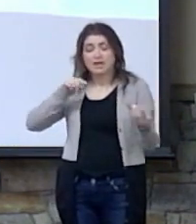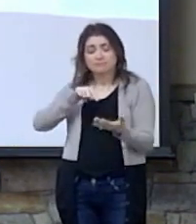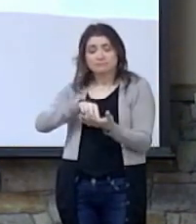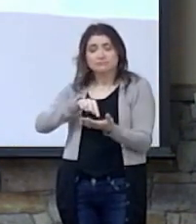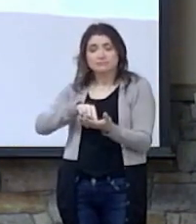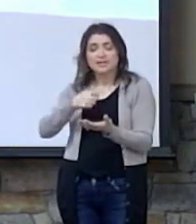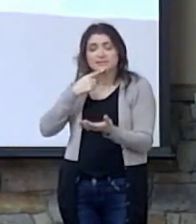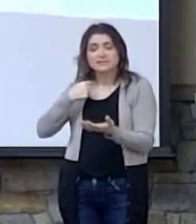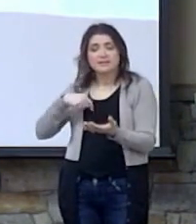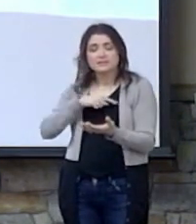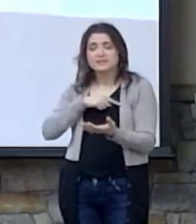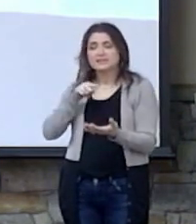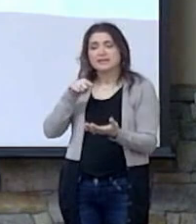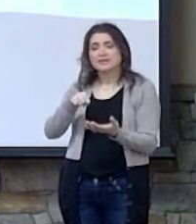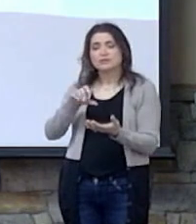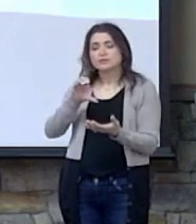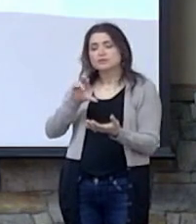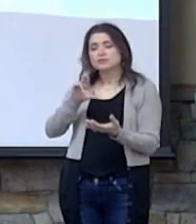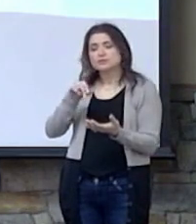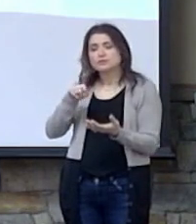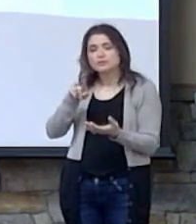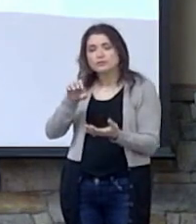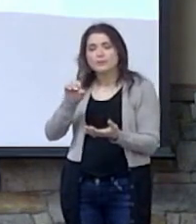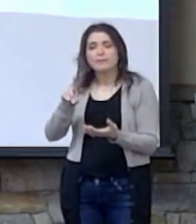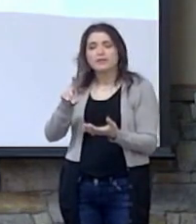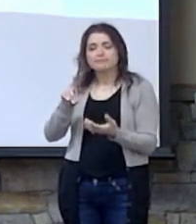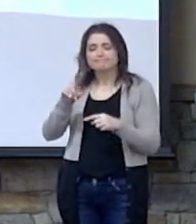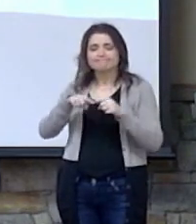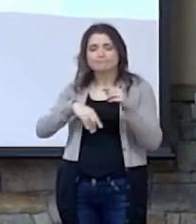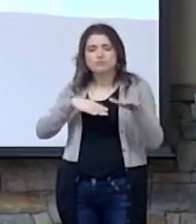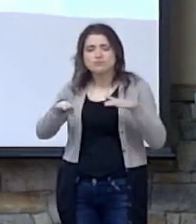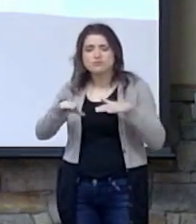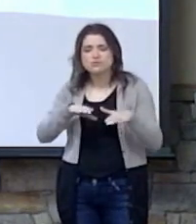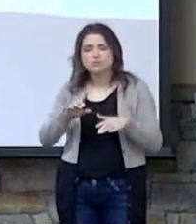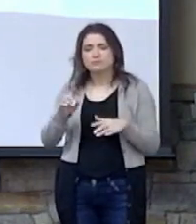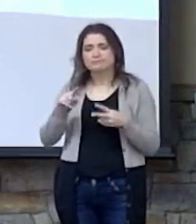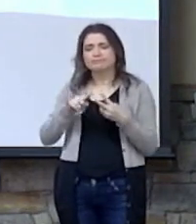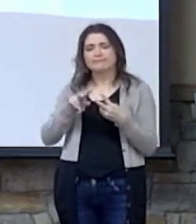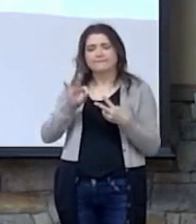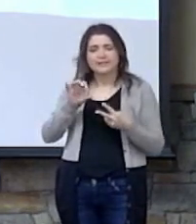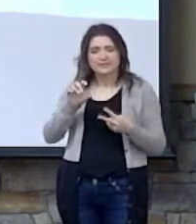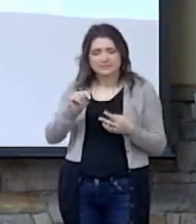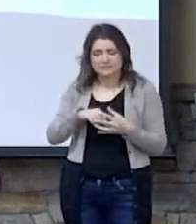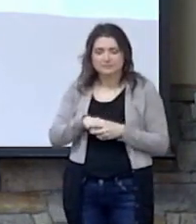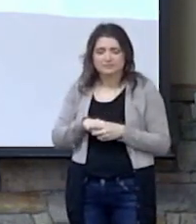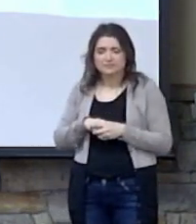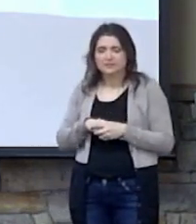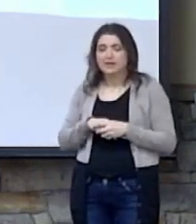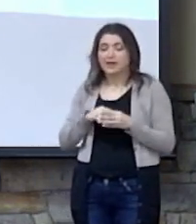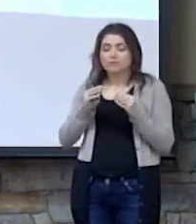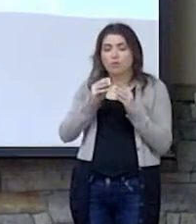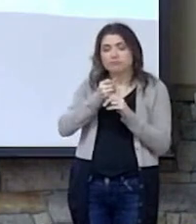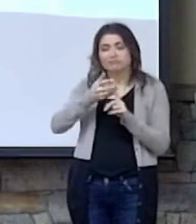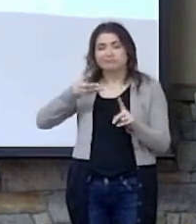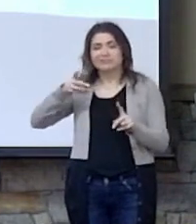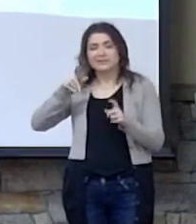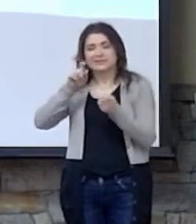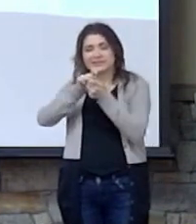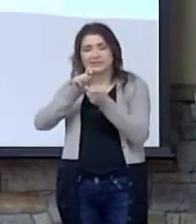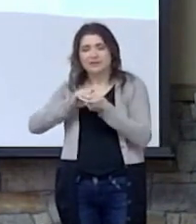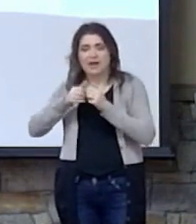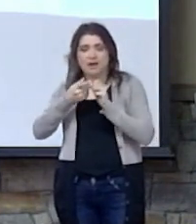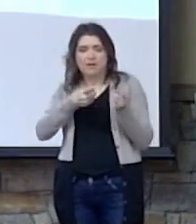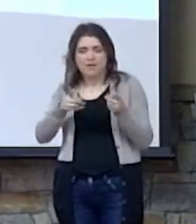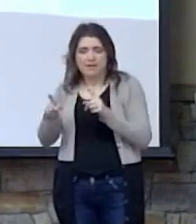was crippled in his feet. 2 Samuel chapter 4 and verse 4 gives us a little more detail about how that came to